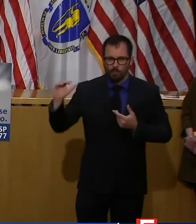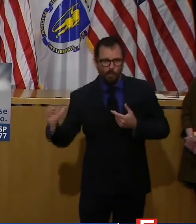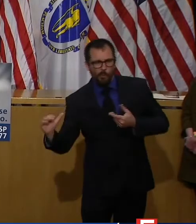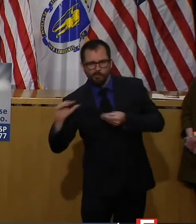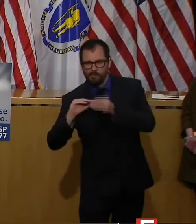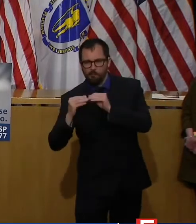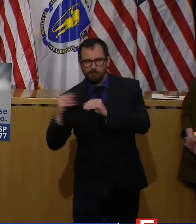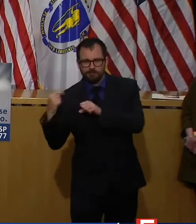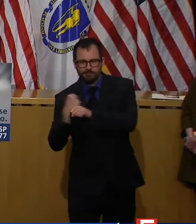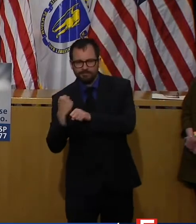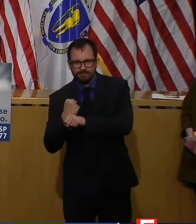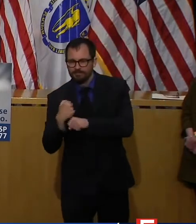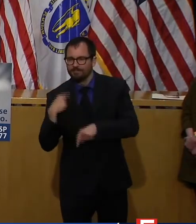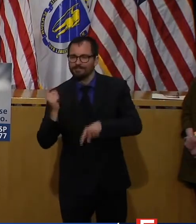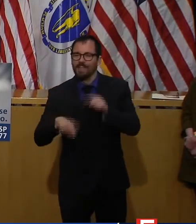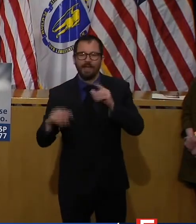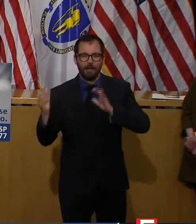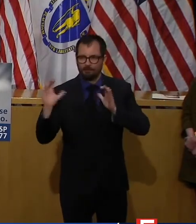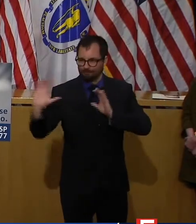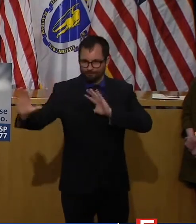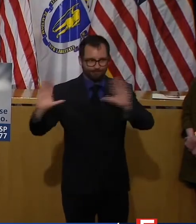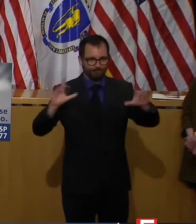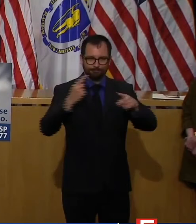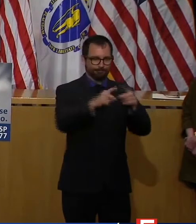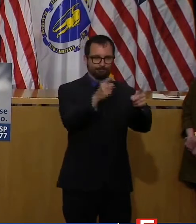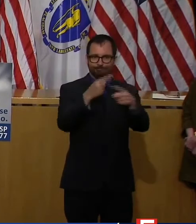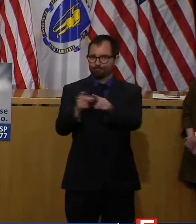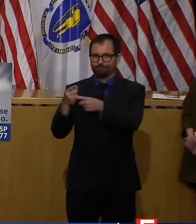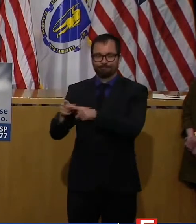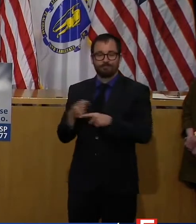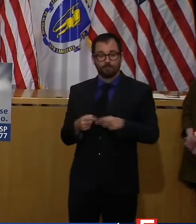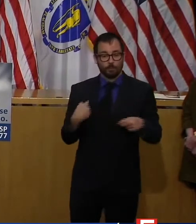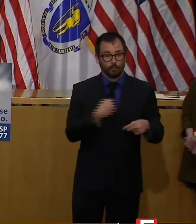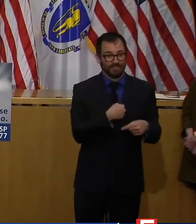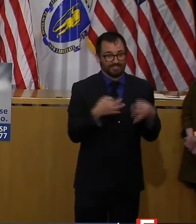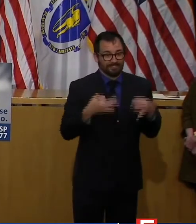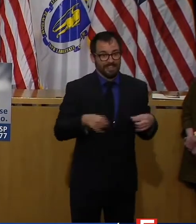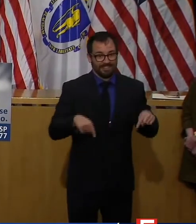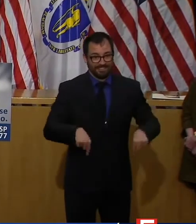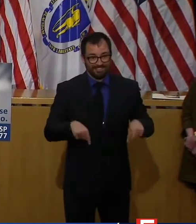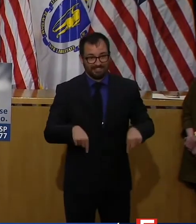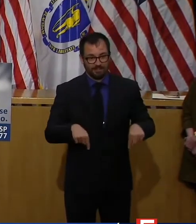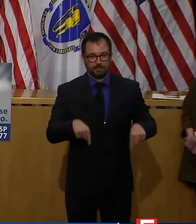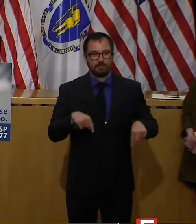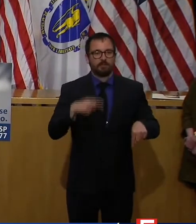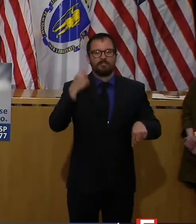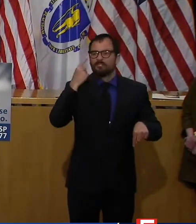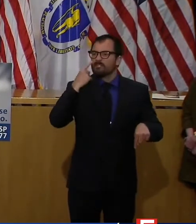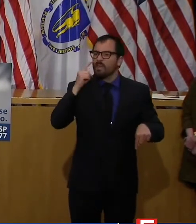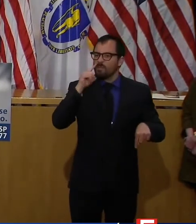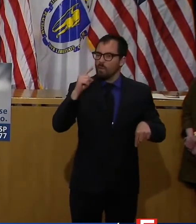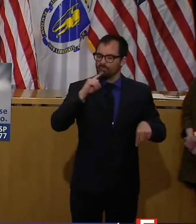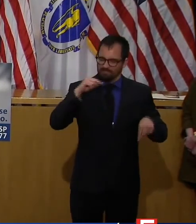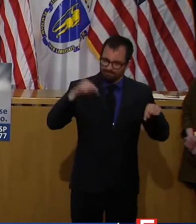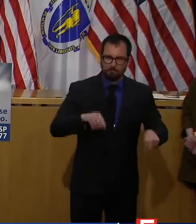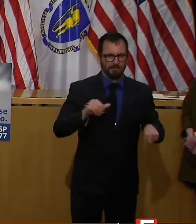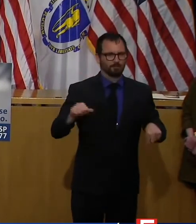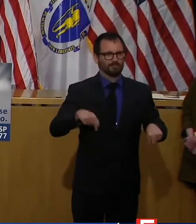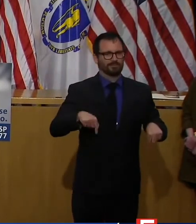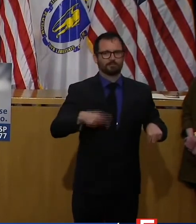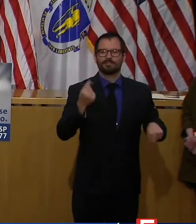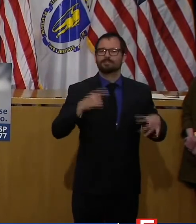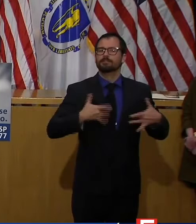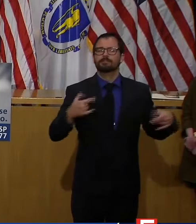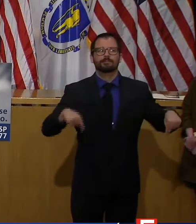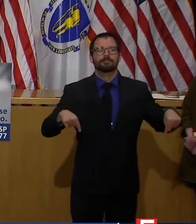decisions that make the most sense for Massachusetts based on the facts on the ground in Massachusetts, okay? We also want to make sure that as we